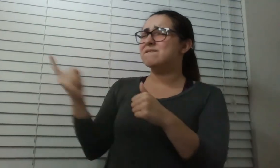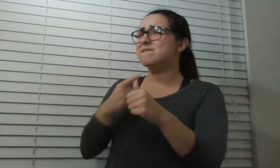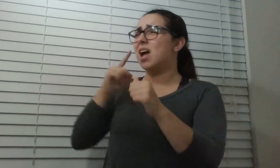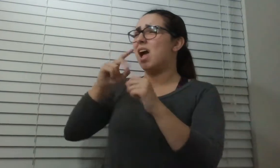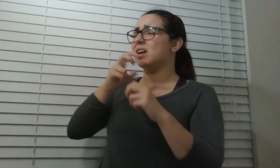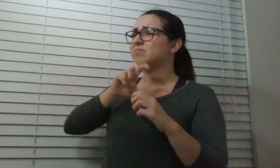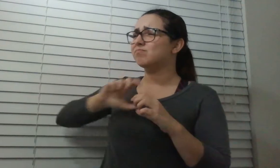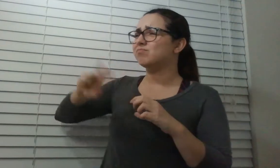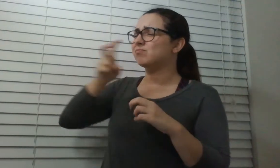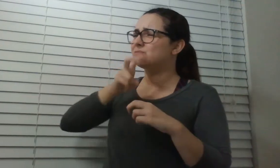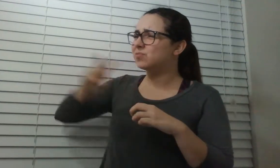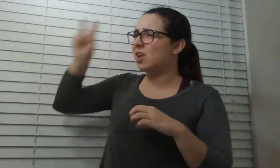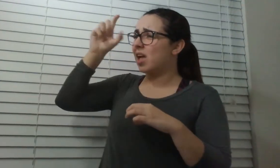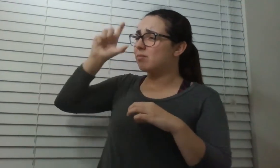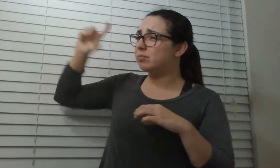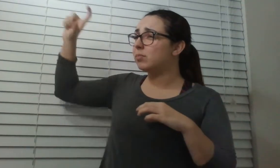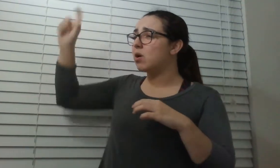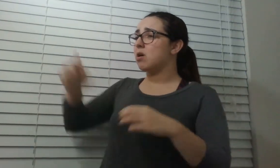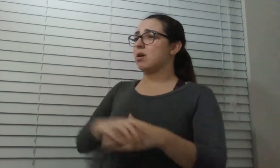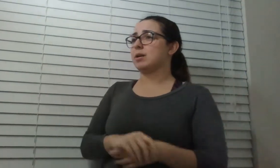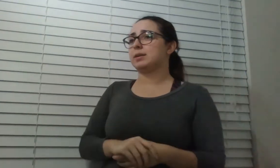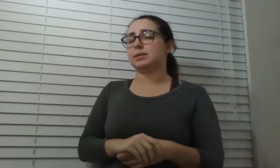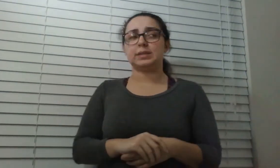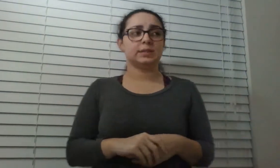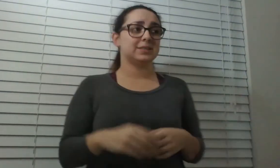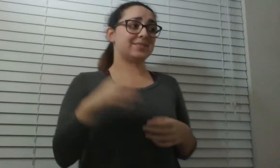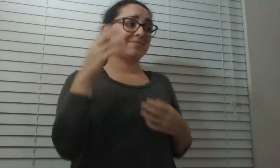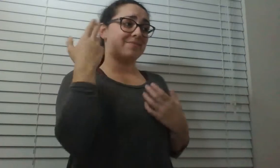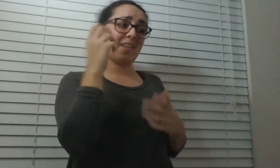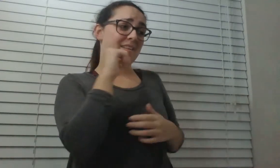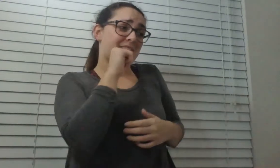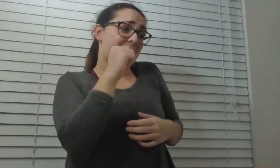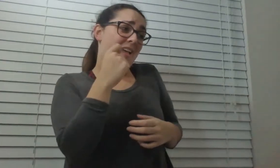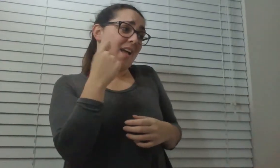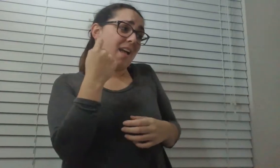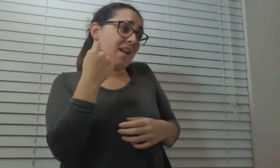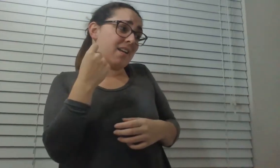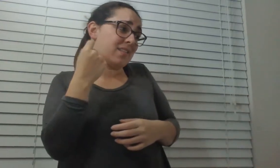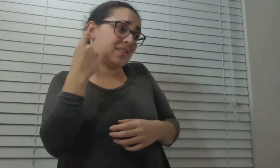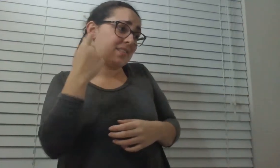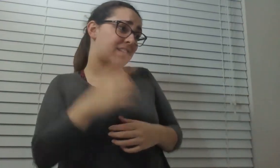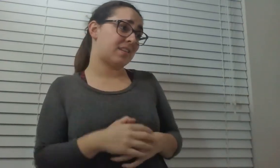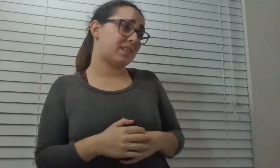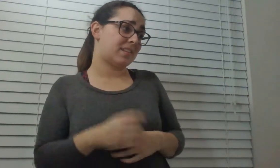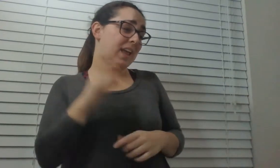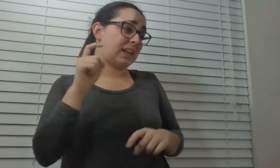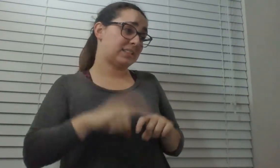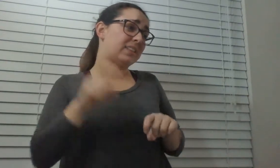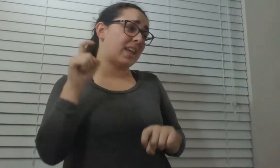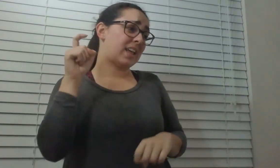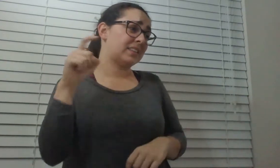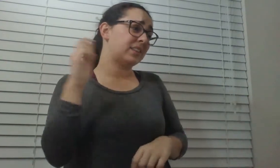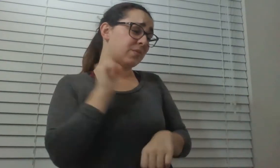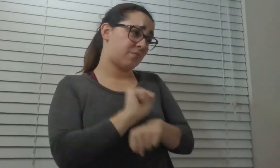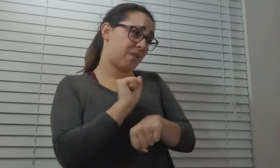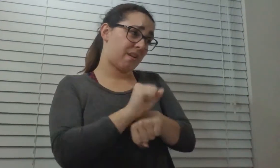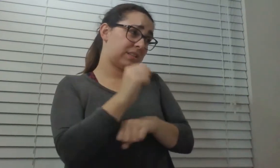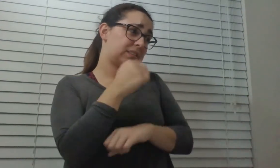it. I don't have it. That is so... I gotta go to work, so Okay. All this right. has been a Well, total treat. Well, it was our